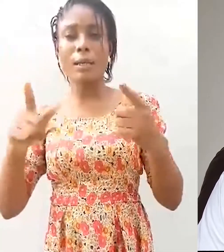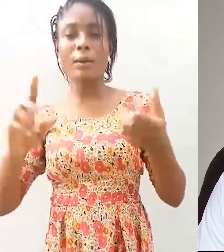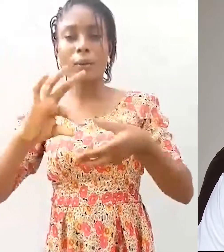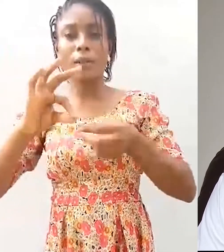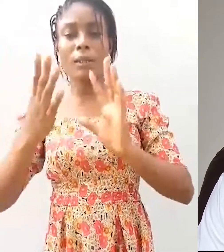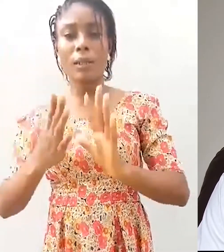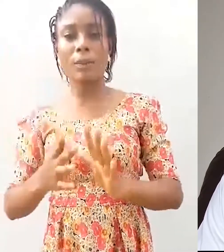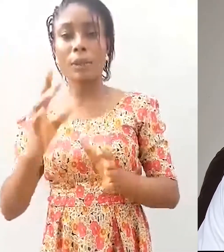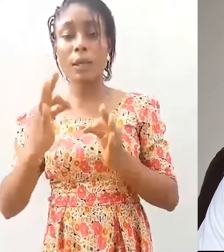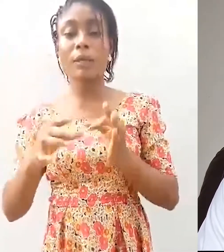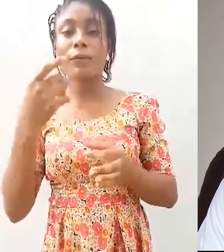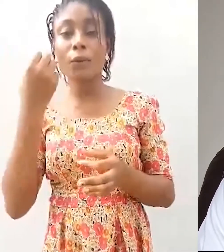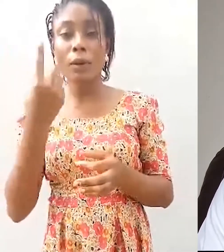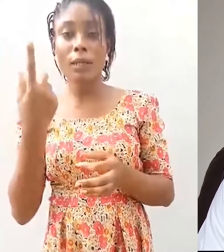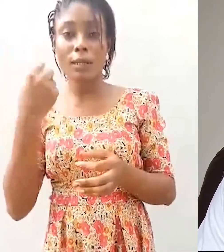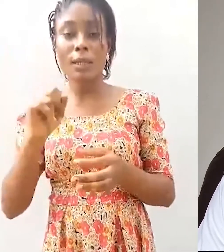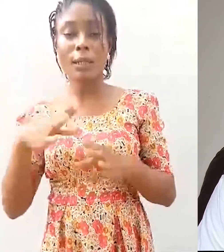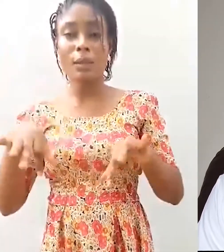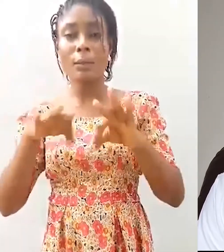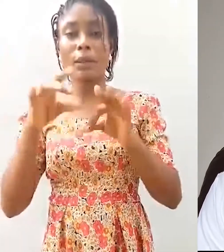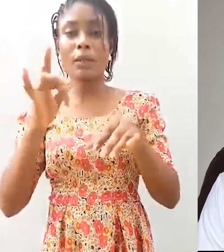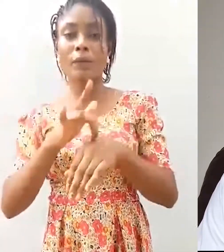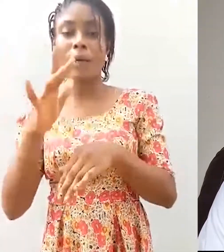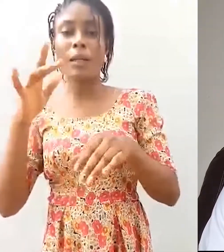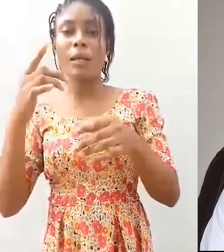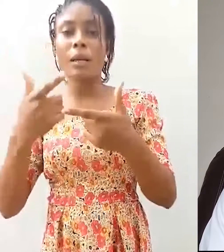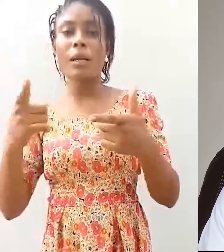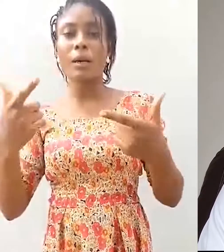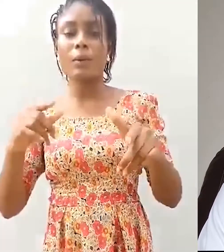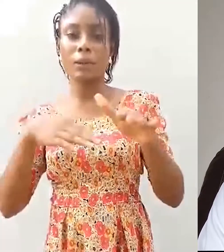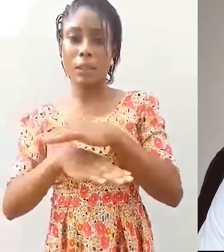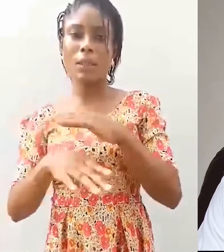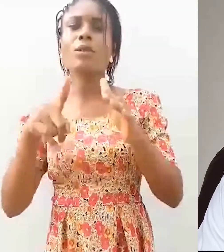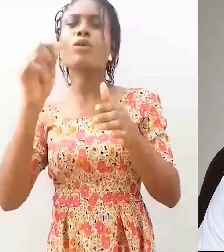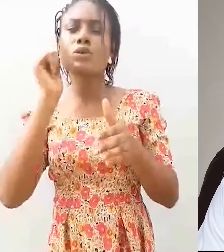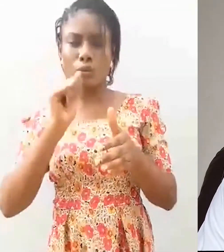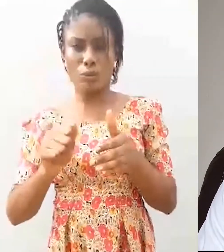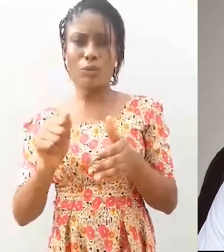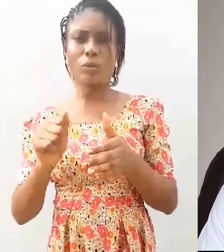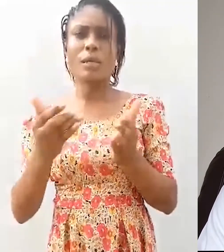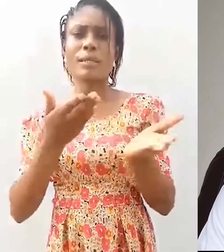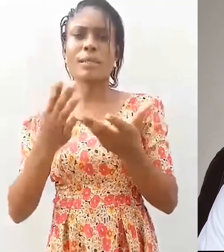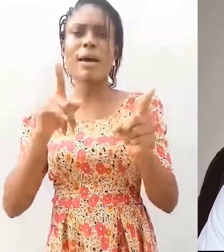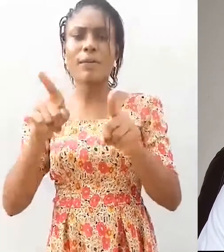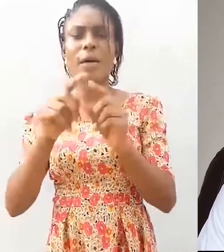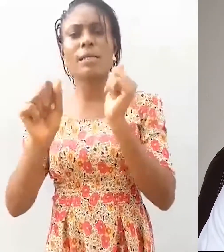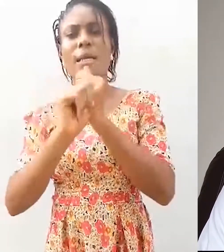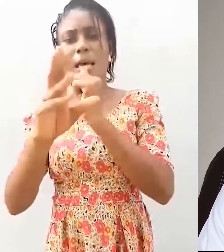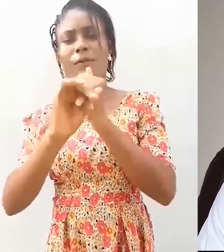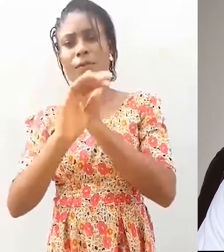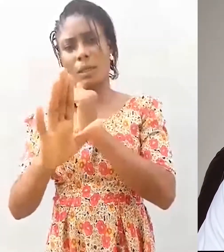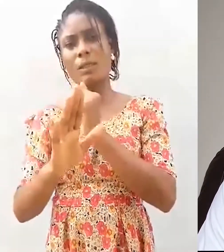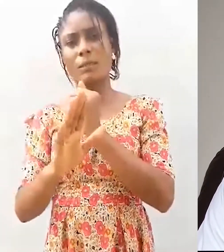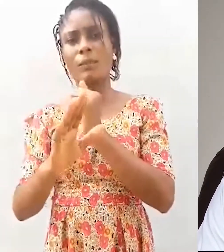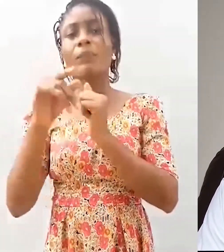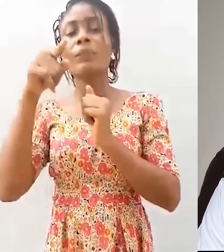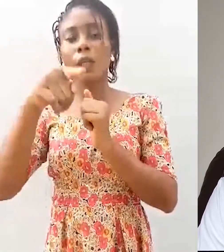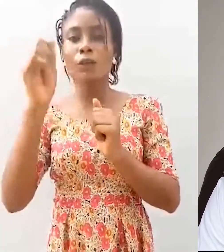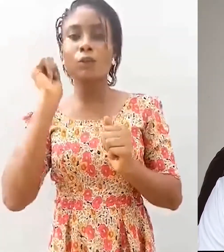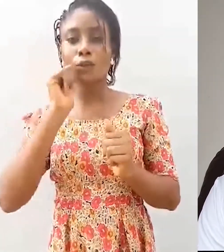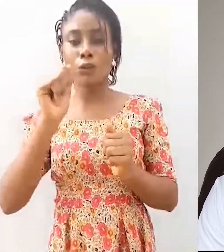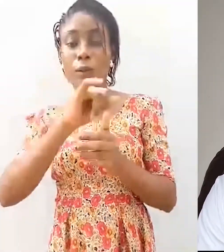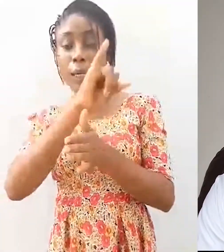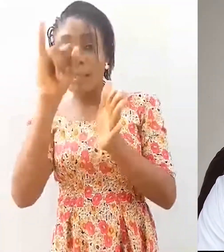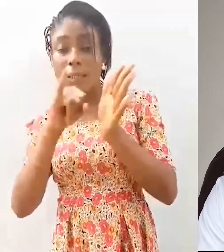If you are a sign language interpreter, if you understand the importance of early language access for a deaf child, you